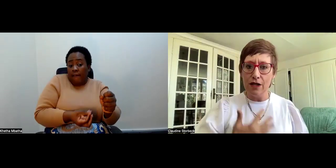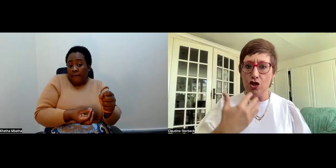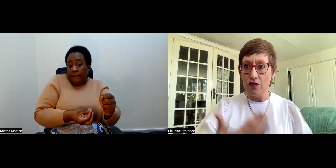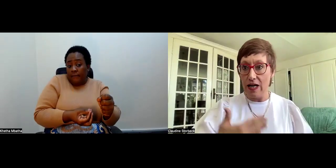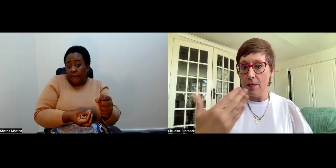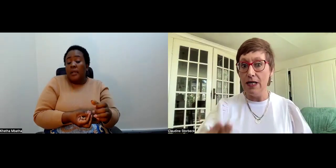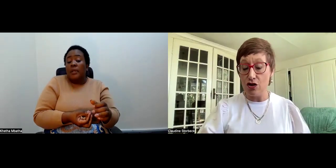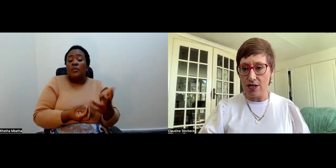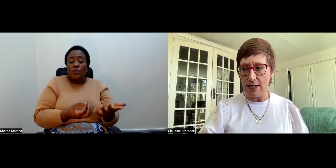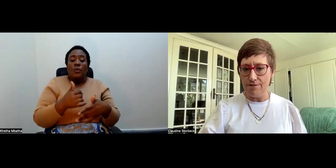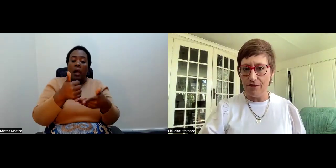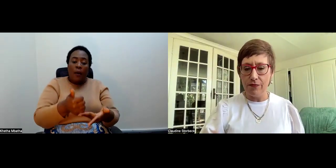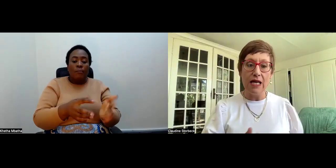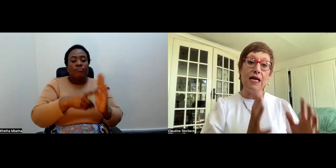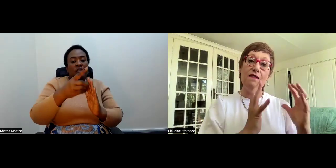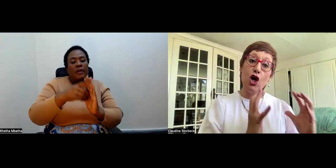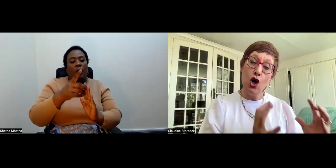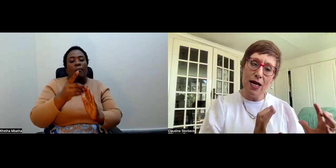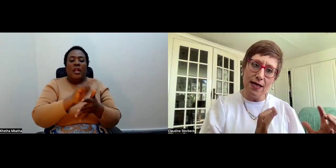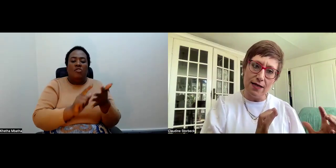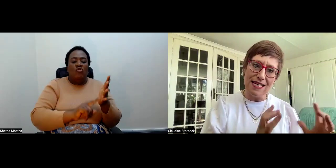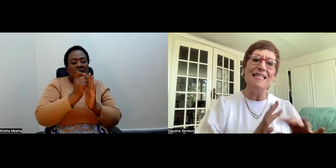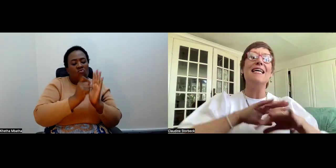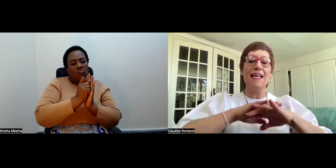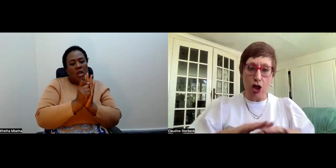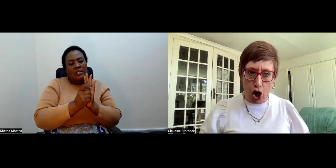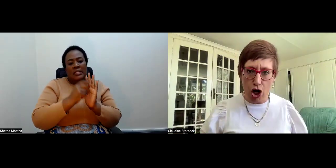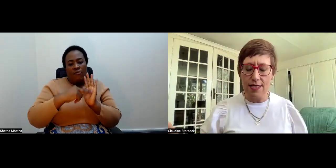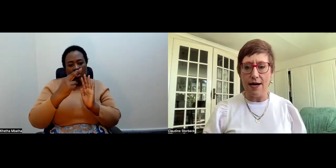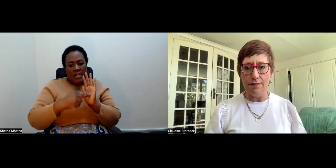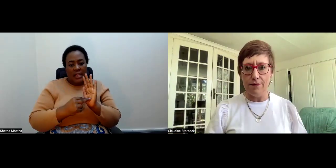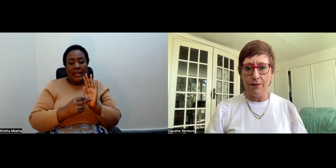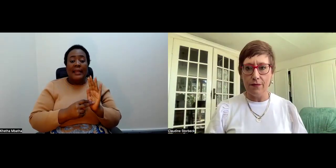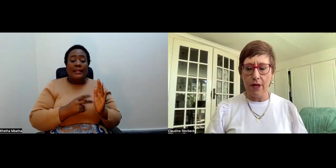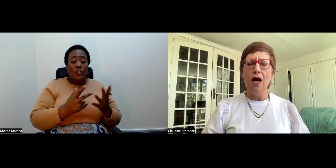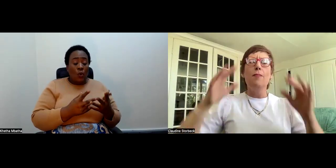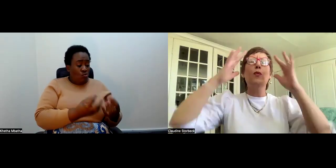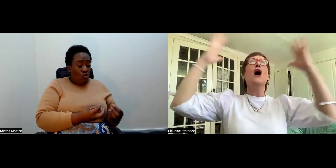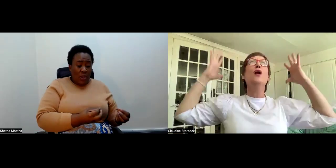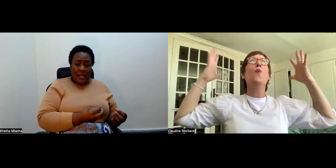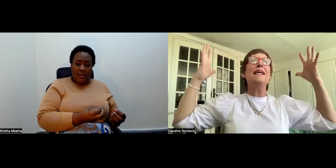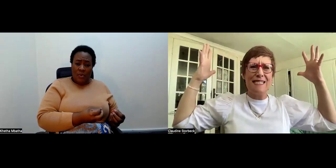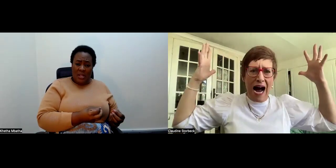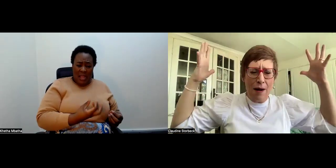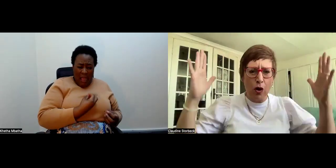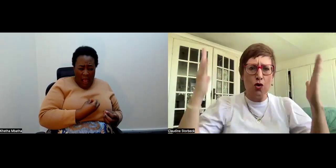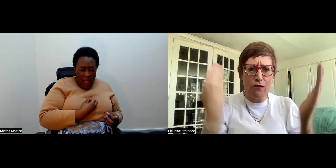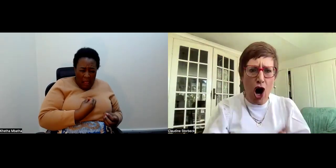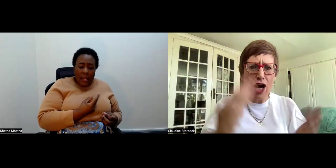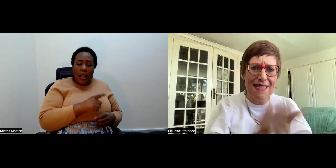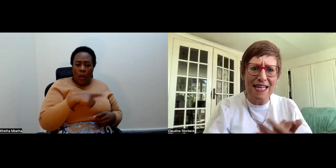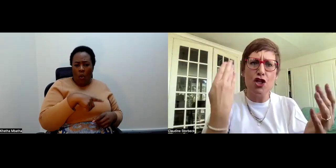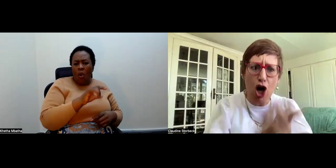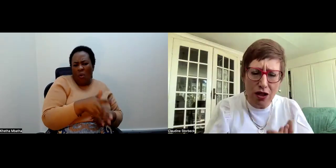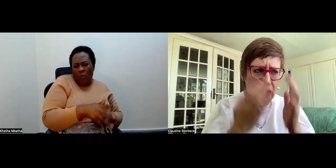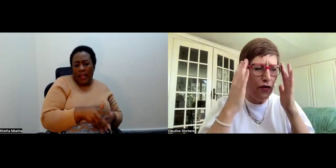to begin to develop literacy. In the early years, it takes a long time. But we don't want to waste time because we've